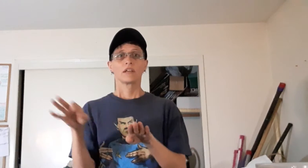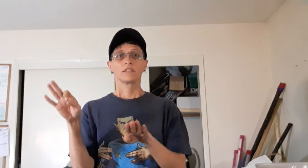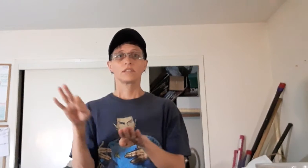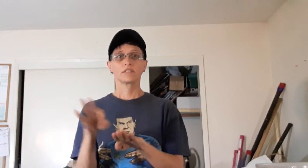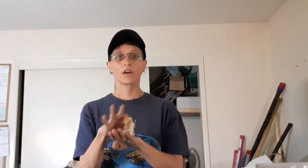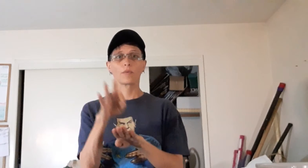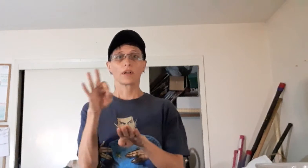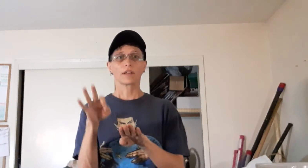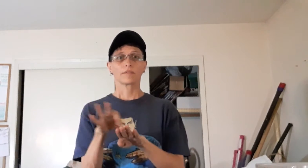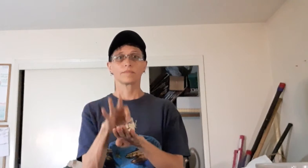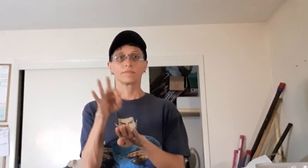Sewing.